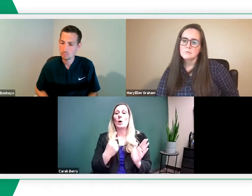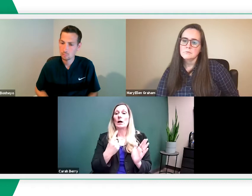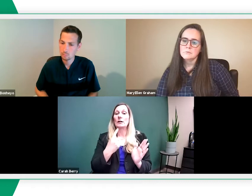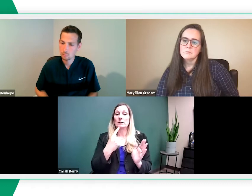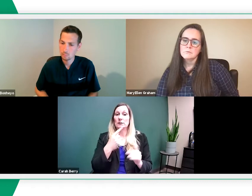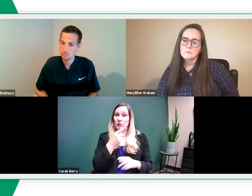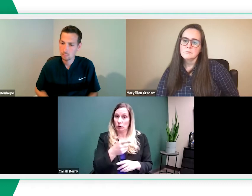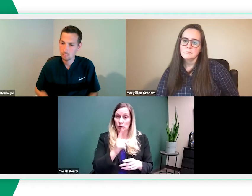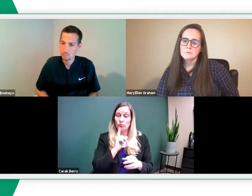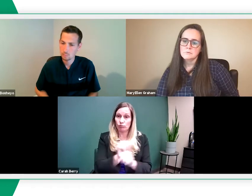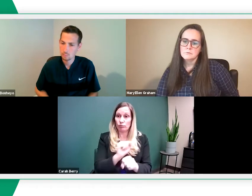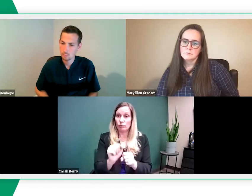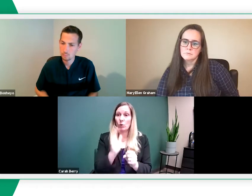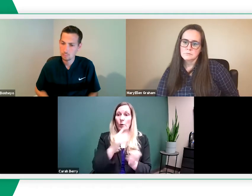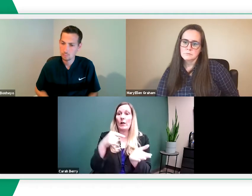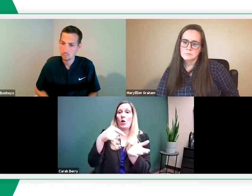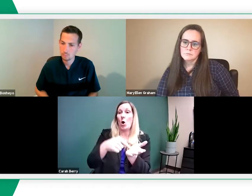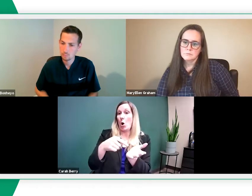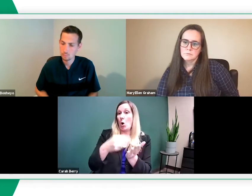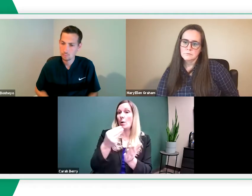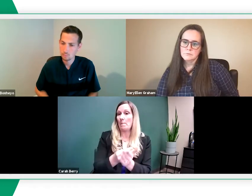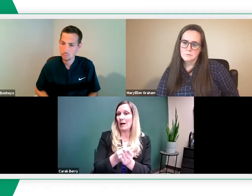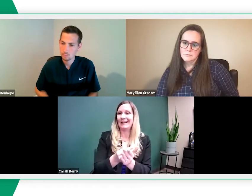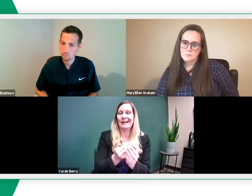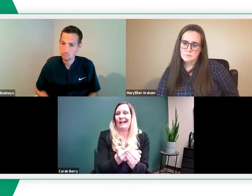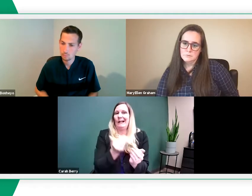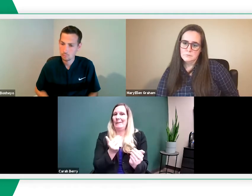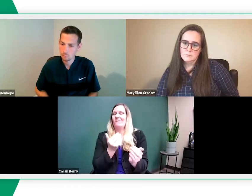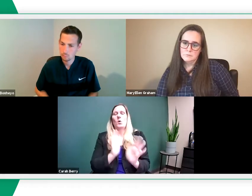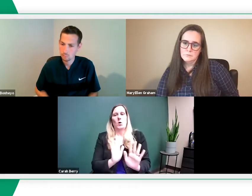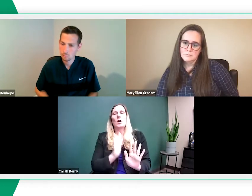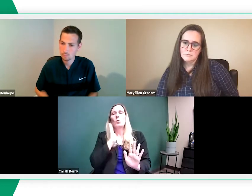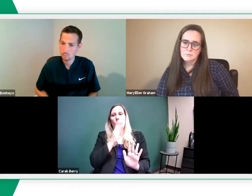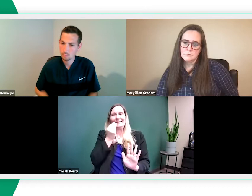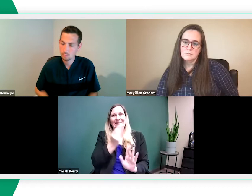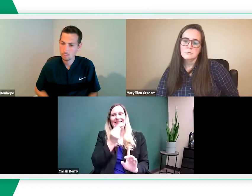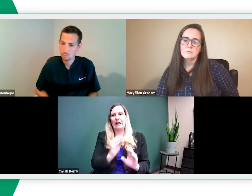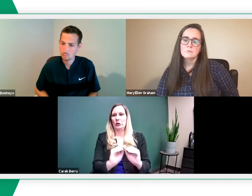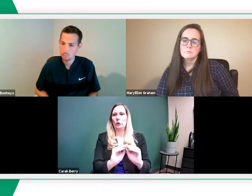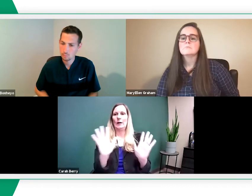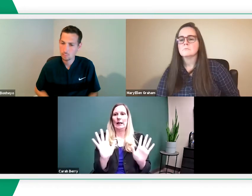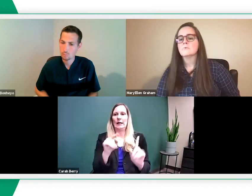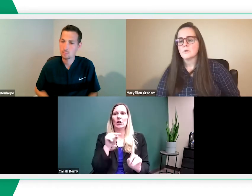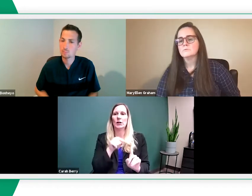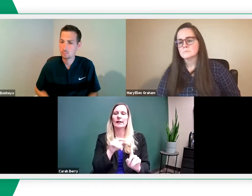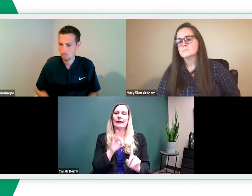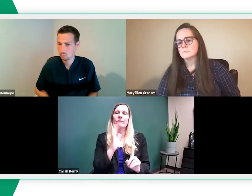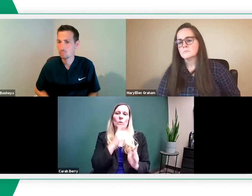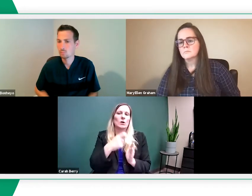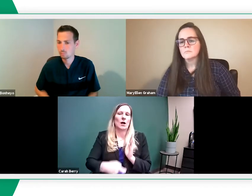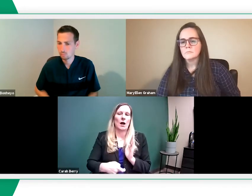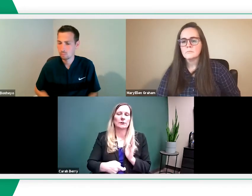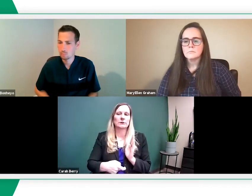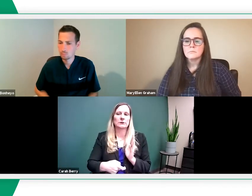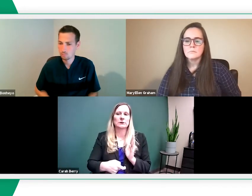me to sit down and have a consultation, it's free. Once you decide that you will, well, actually, I'll